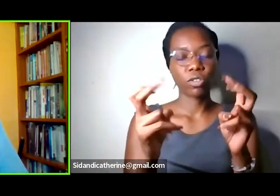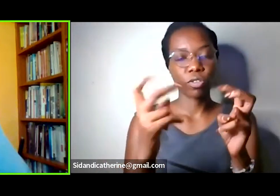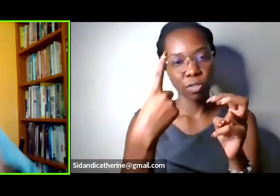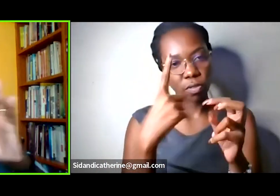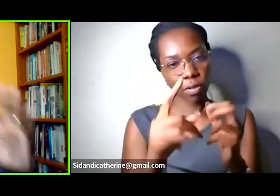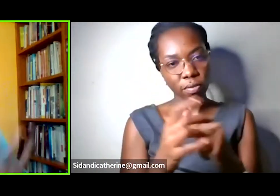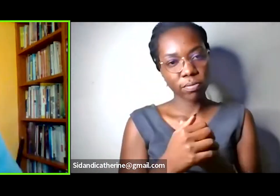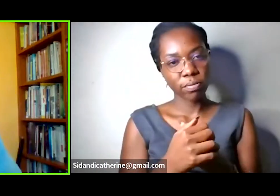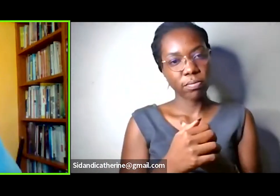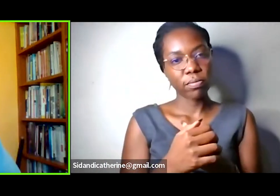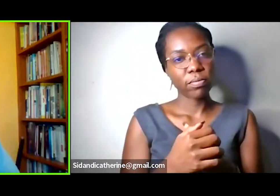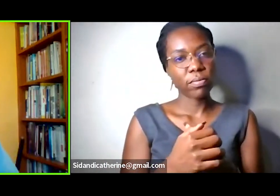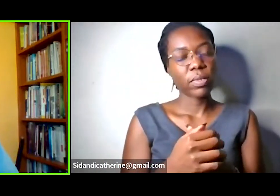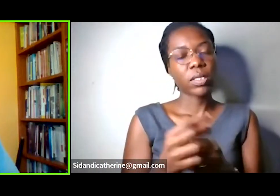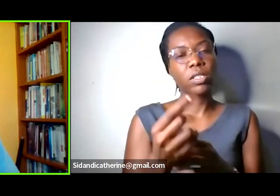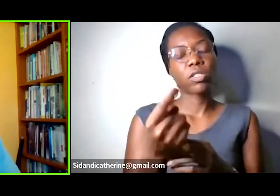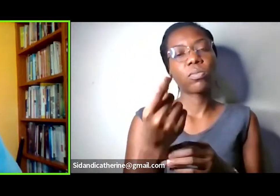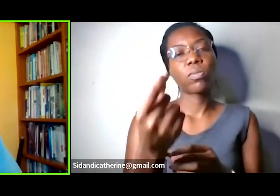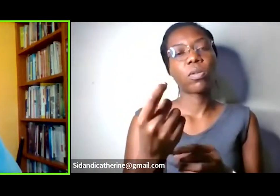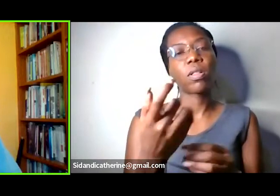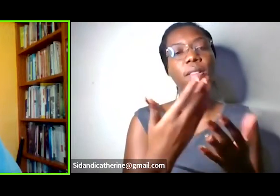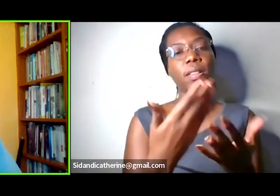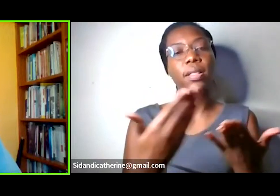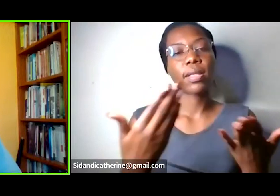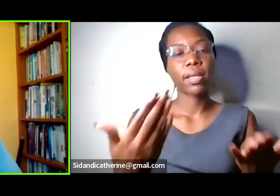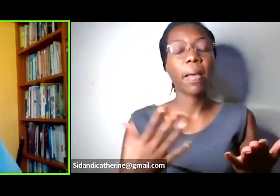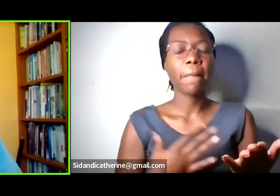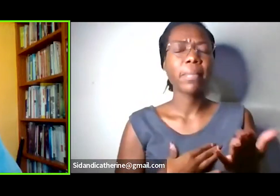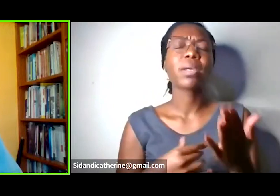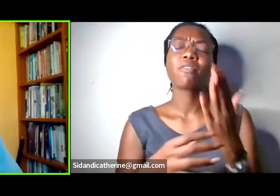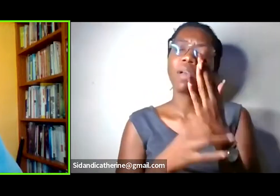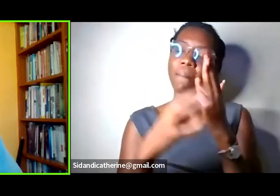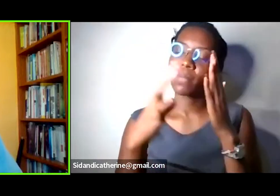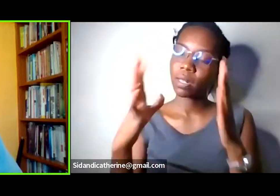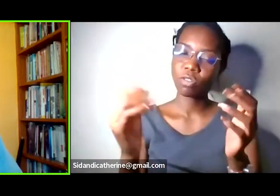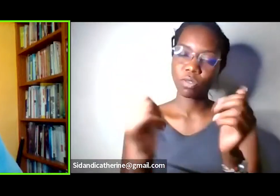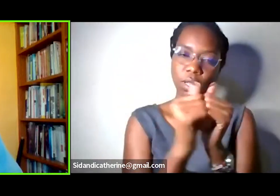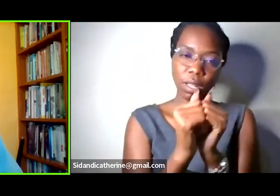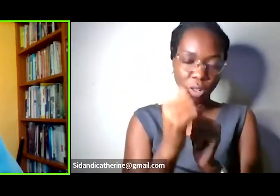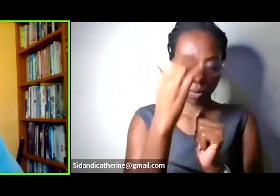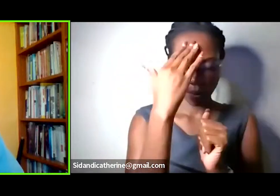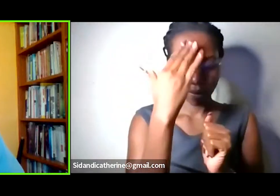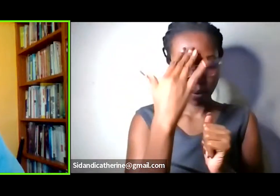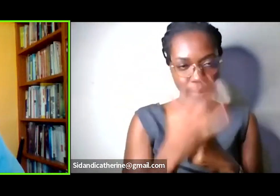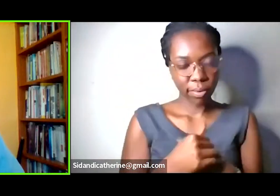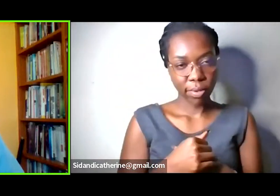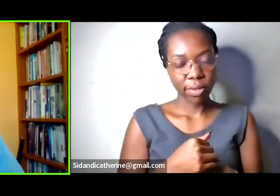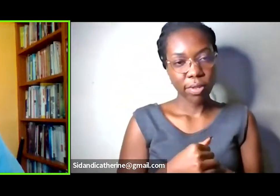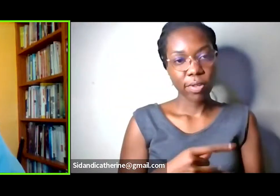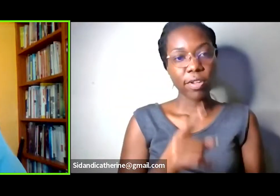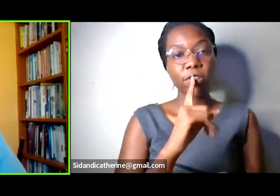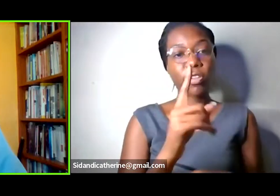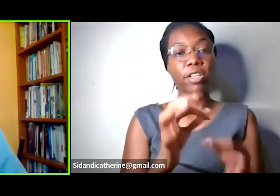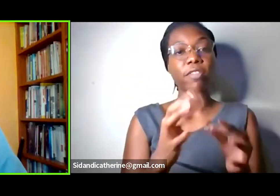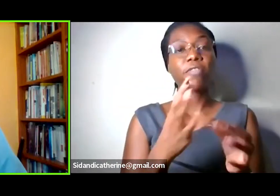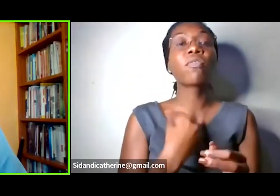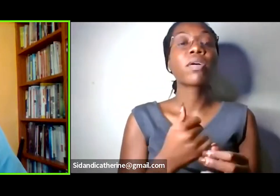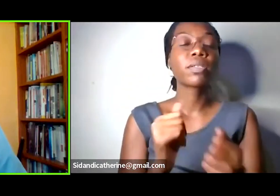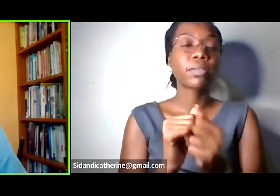communicate and the service that you offer, and being polite and being friendly, and so on, those